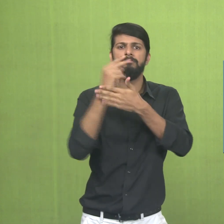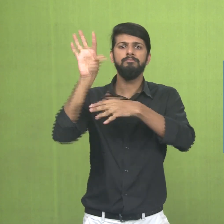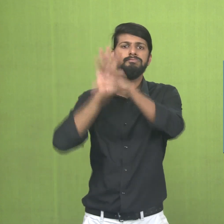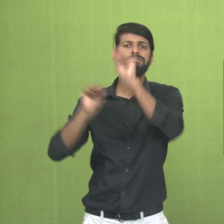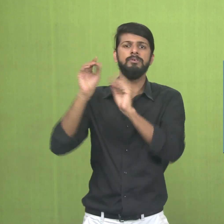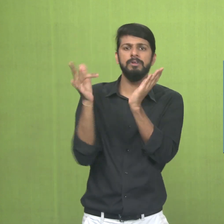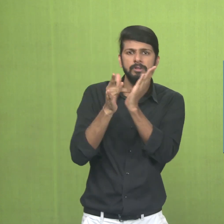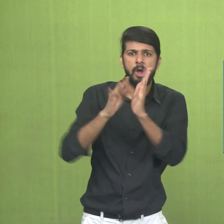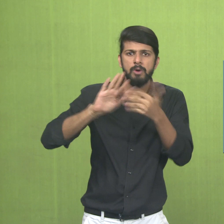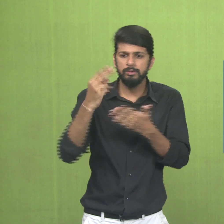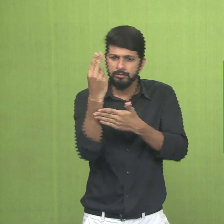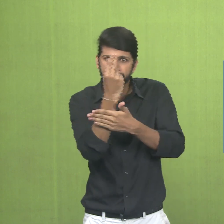techniques.